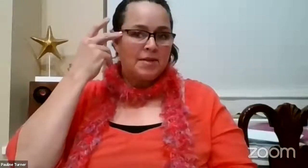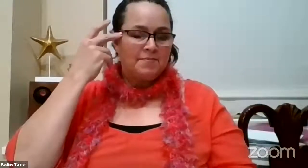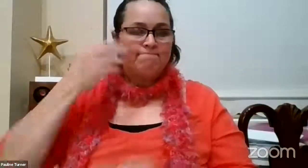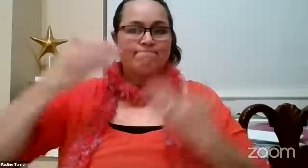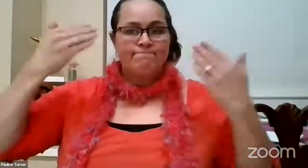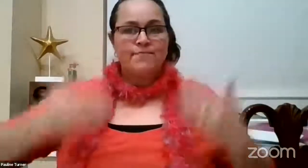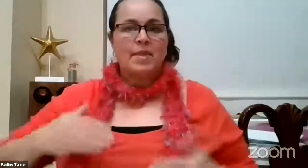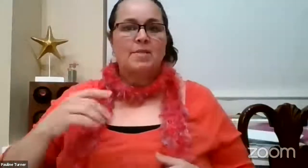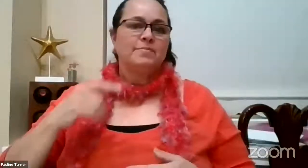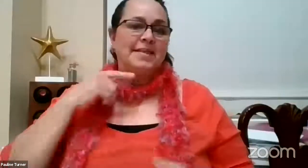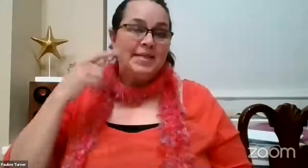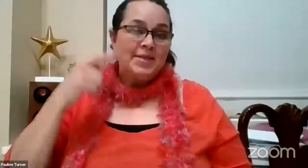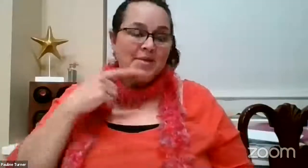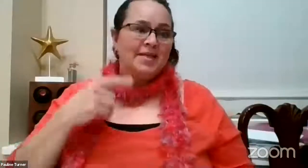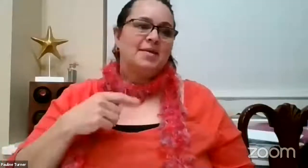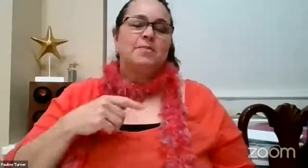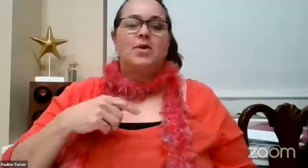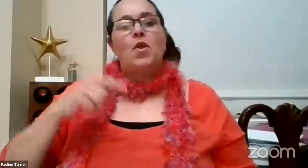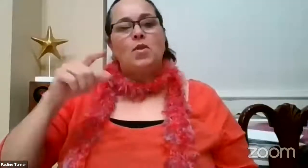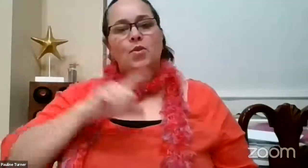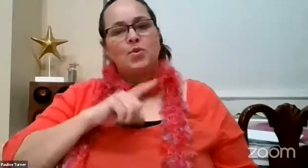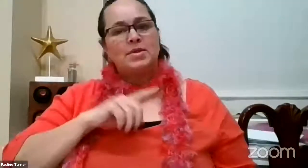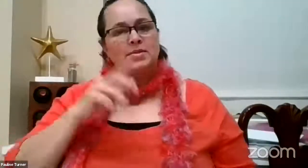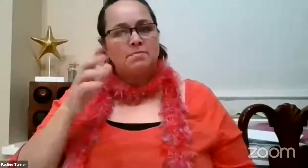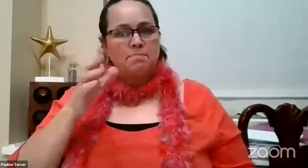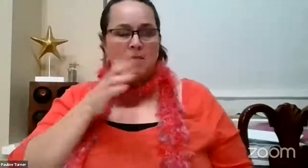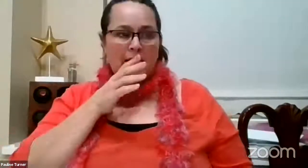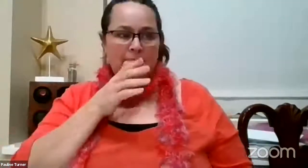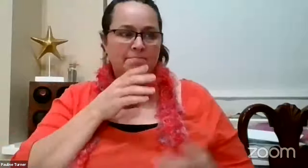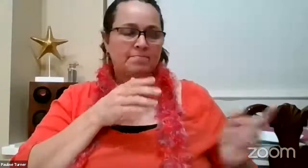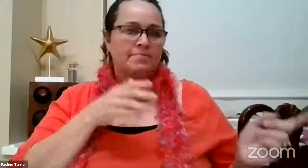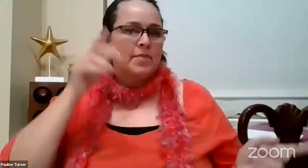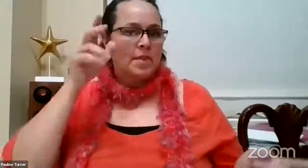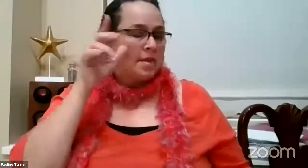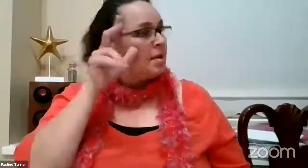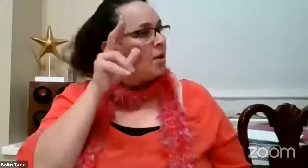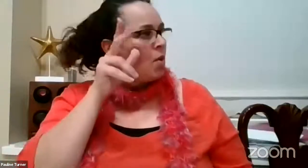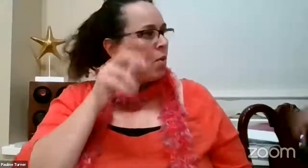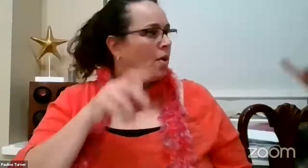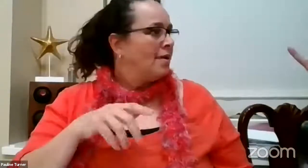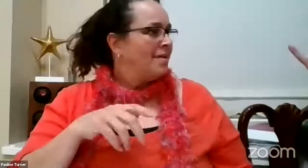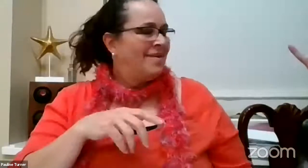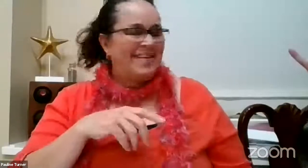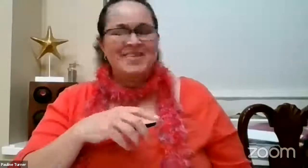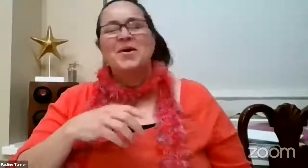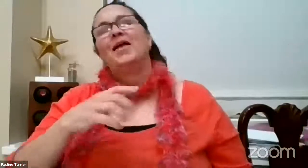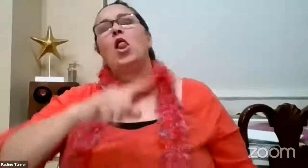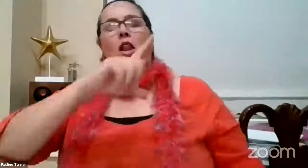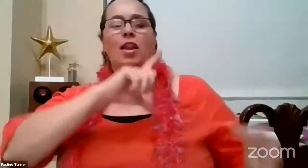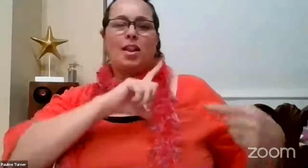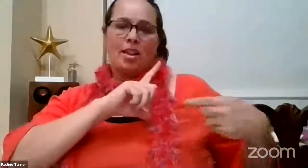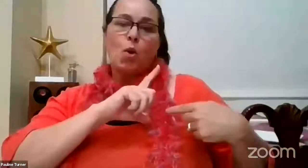How did you know that? My family sells the vinyl in our store. Riley's music at Christmas Jubilee. Riley's?